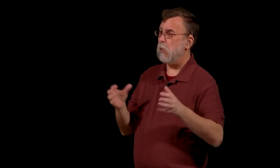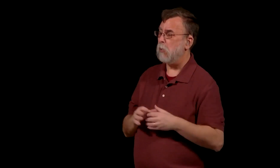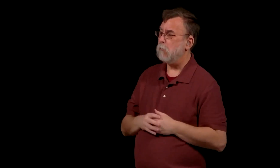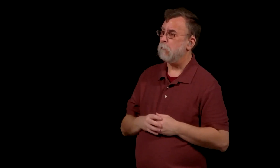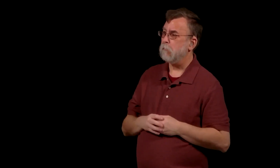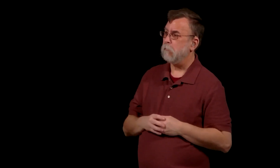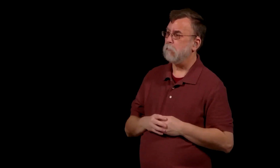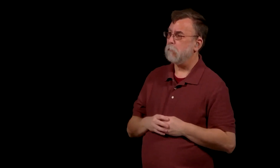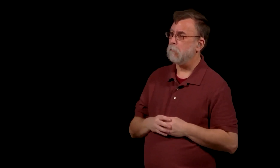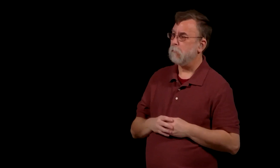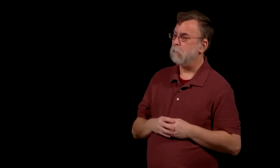It means a lot.